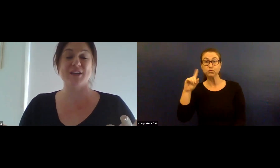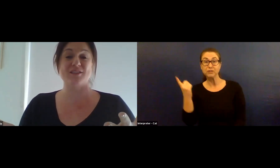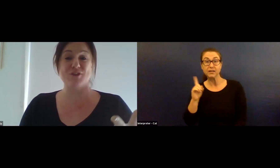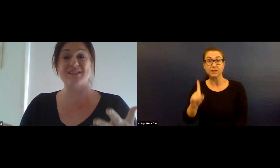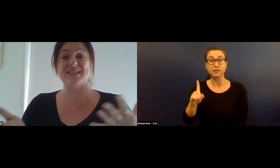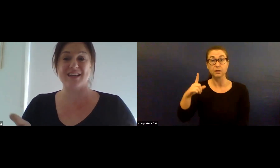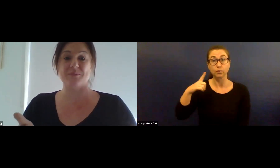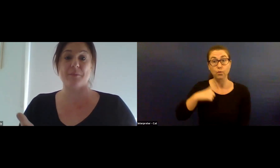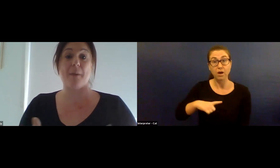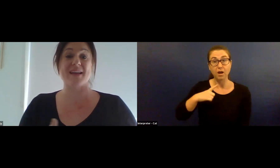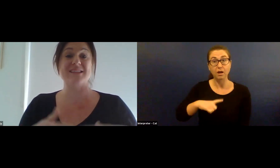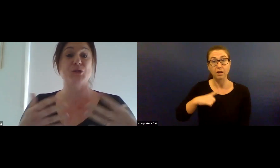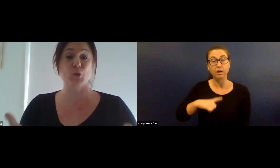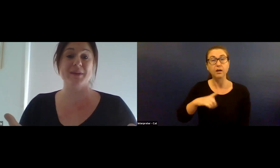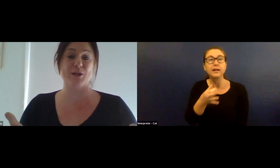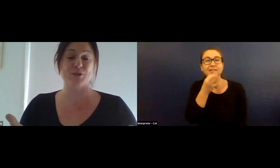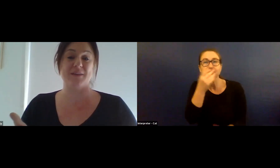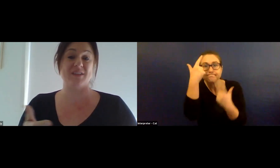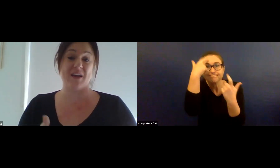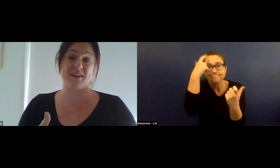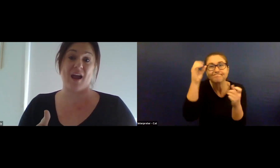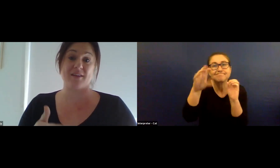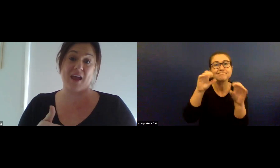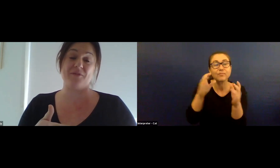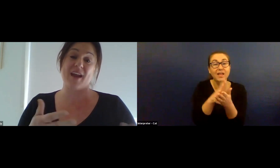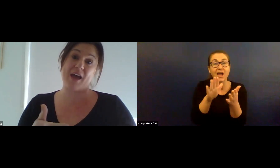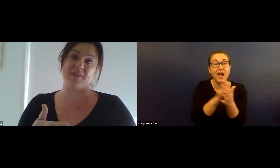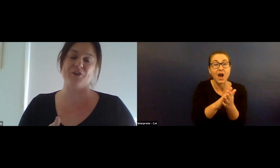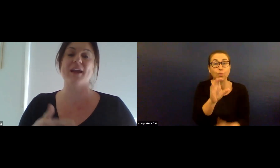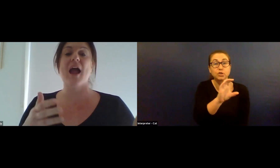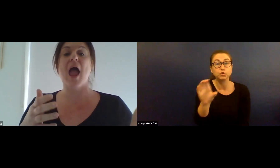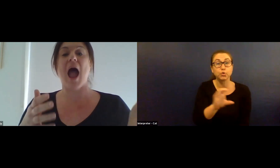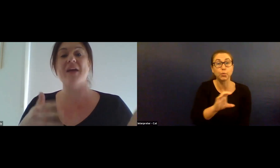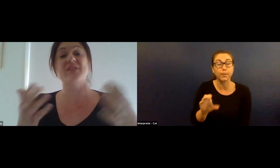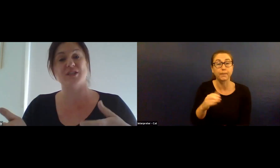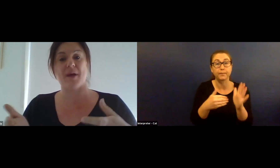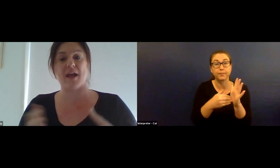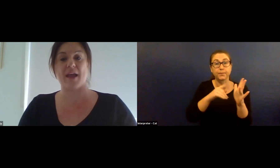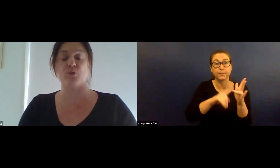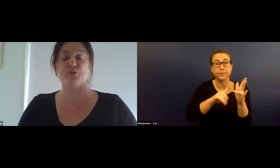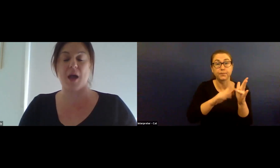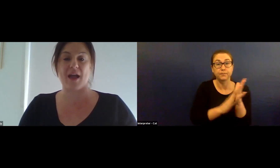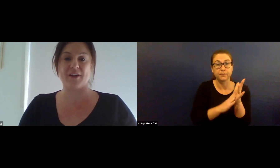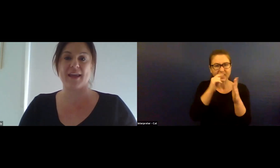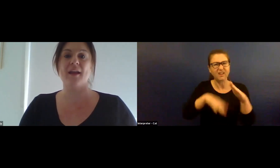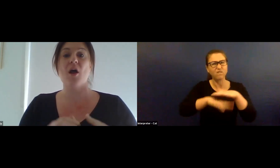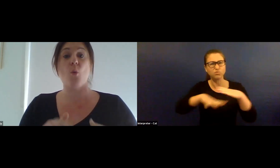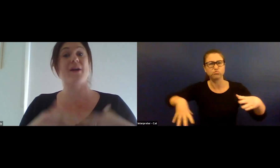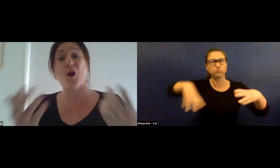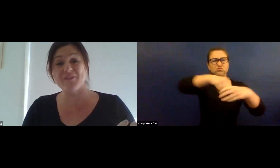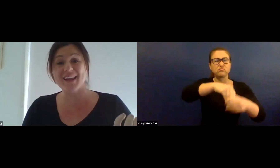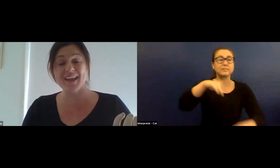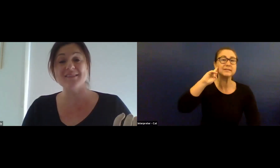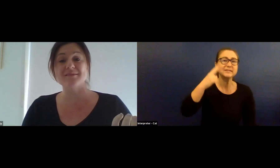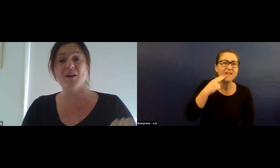few tricks and tips about making Zoom inclusive for deaf and hard of hearing and vision impaired people primarily.